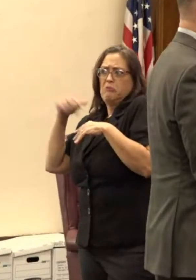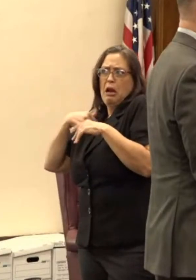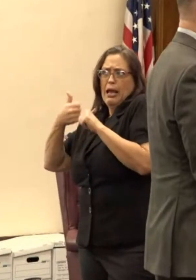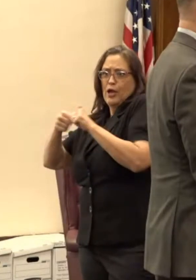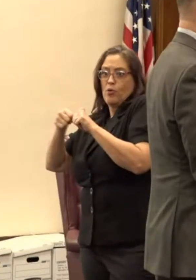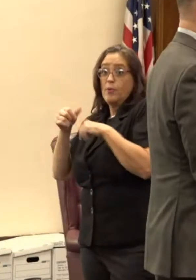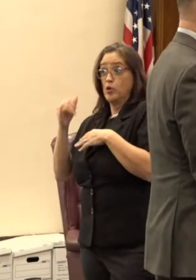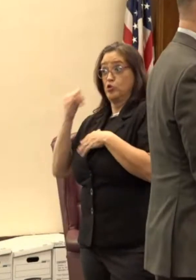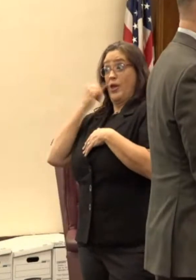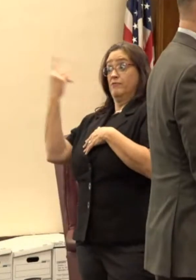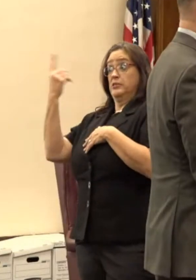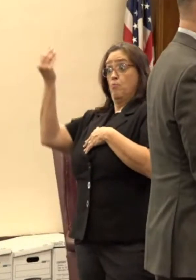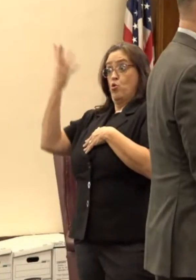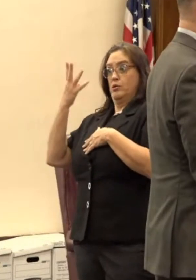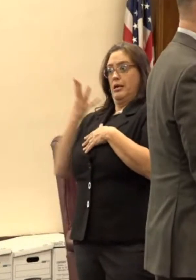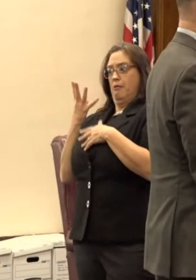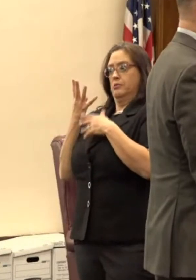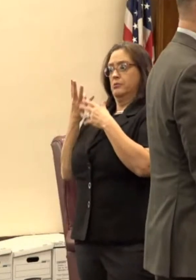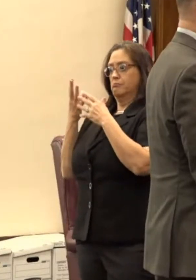for us.